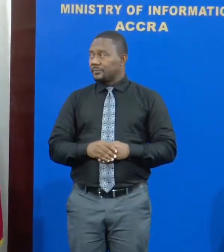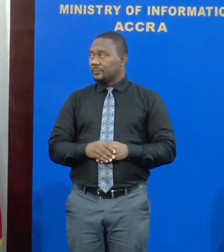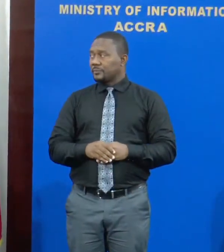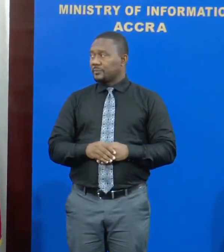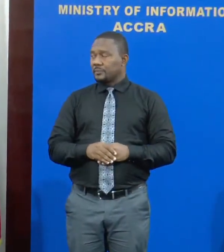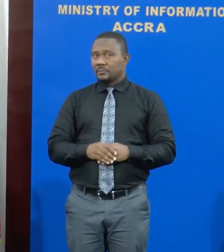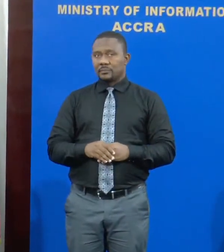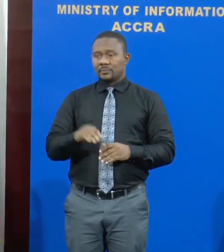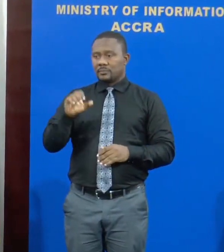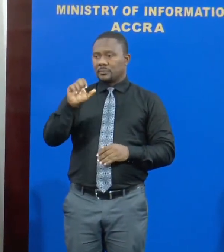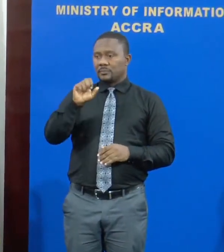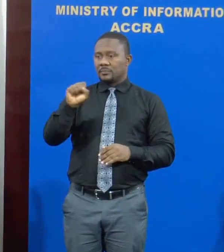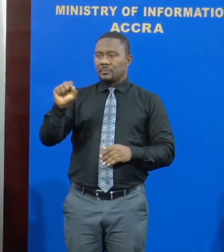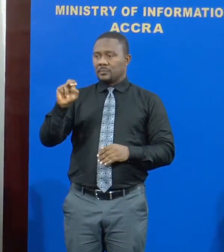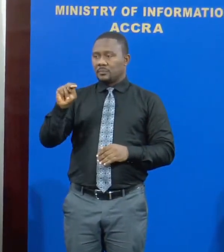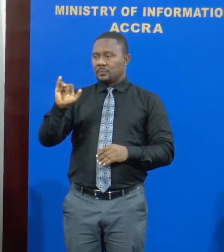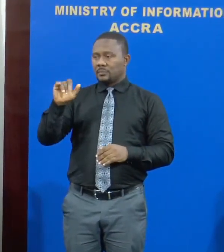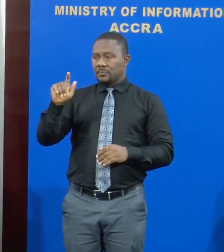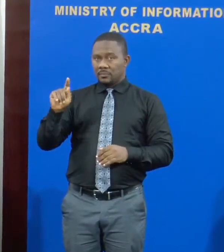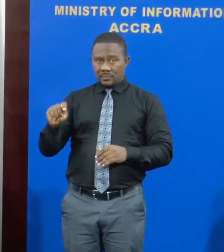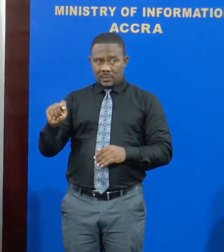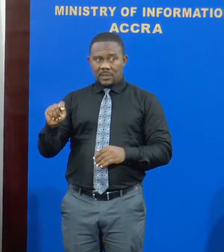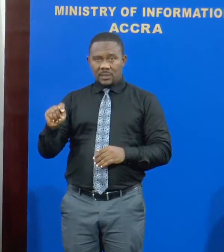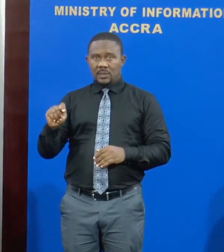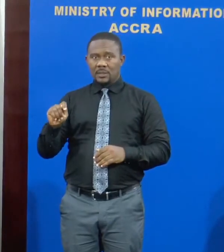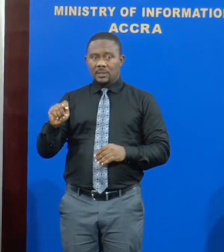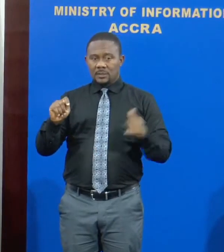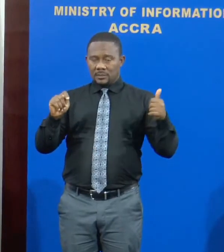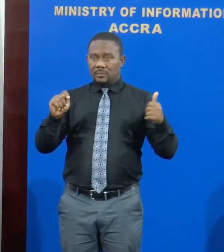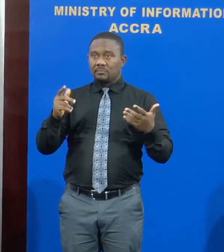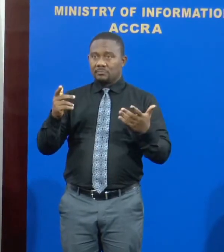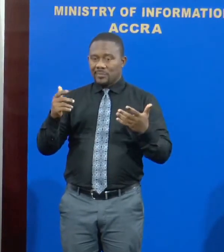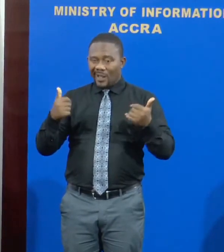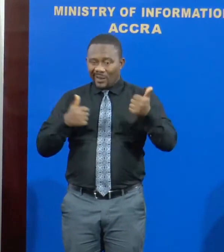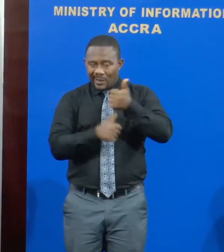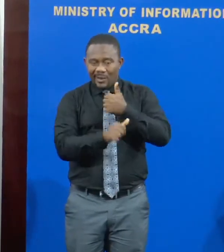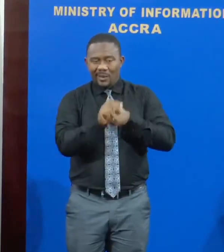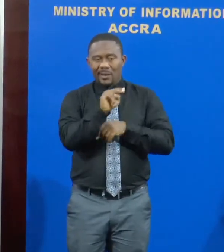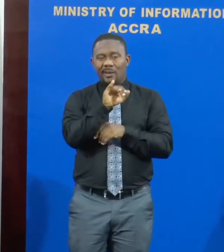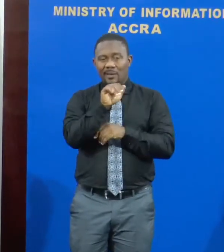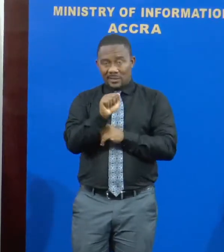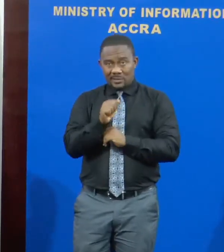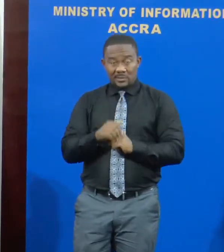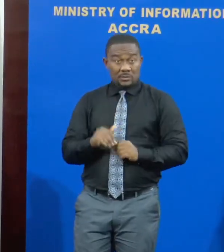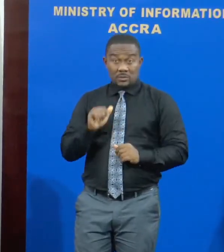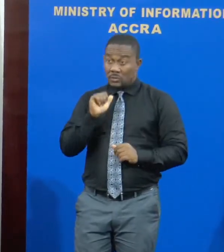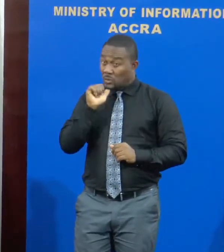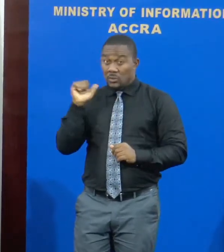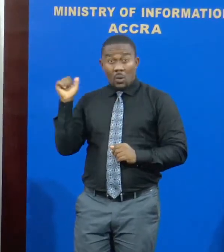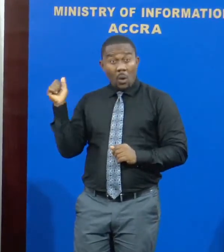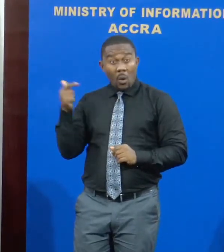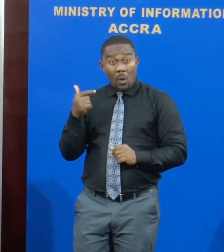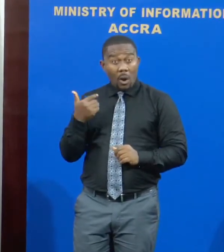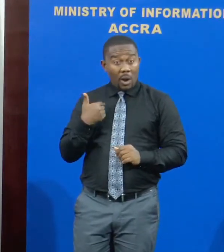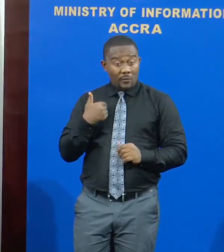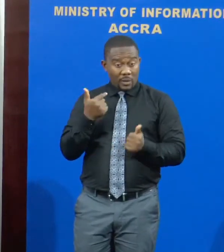is a subset of the NI database. So not all persons who get a Ghana